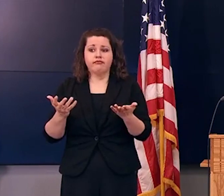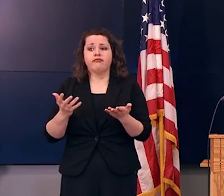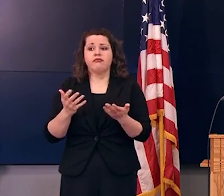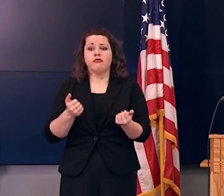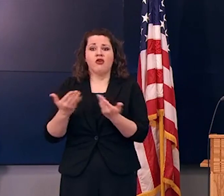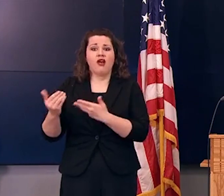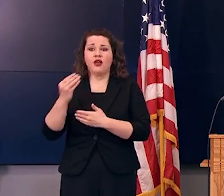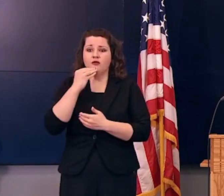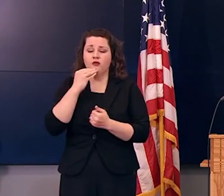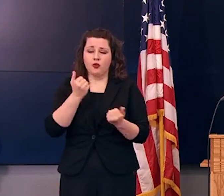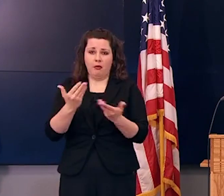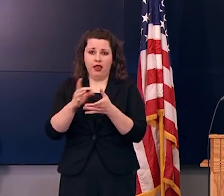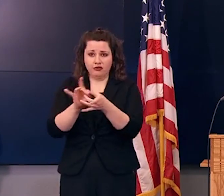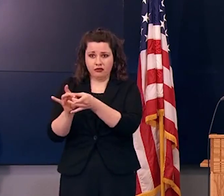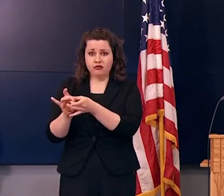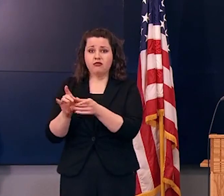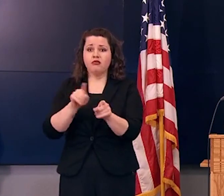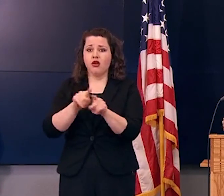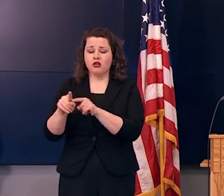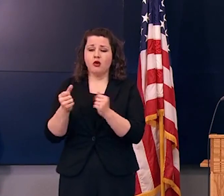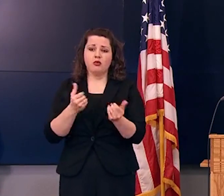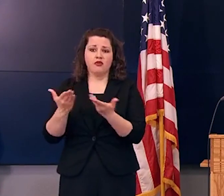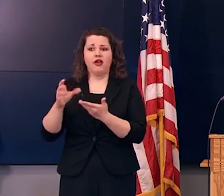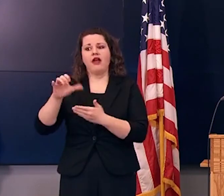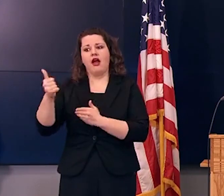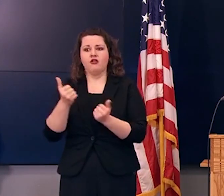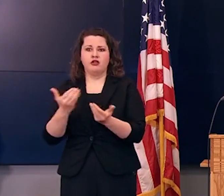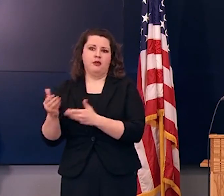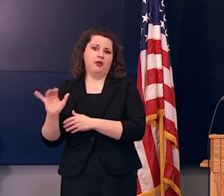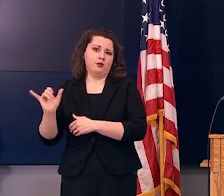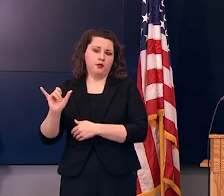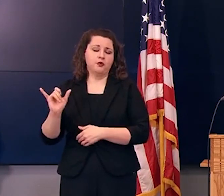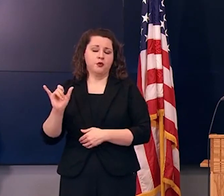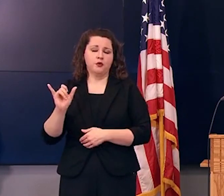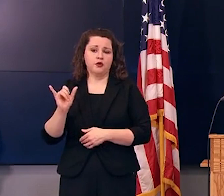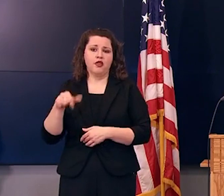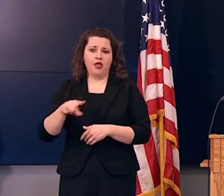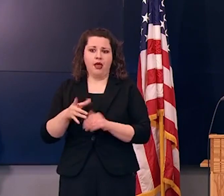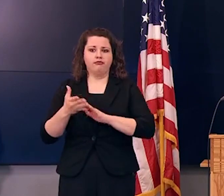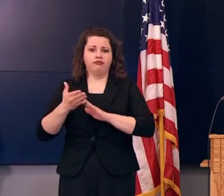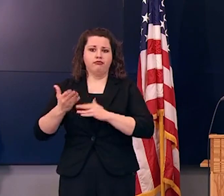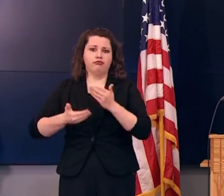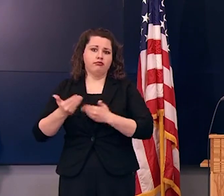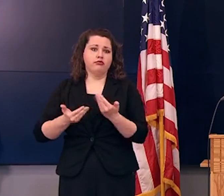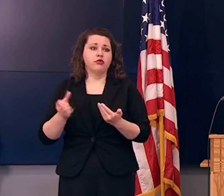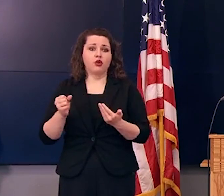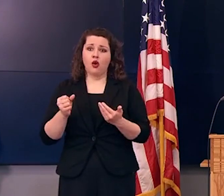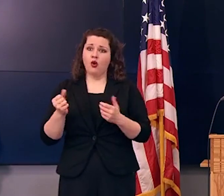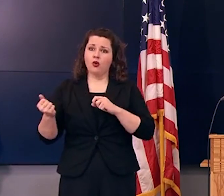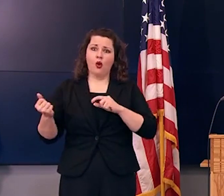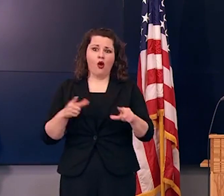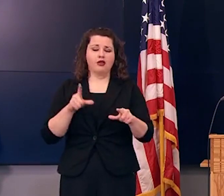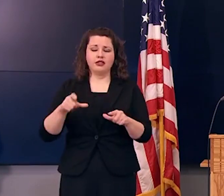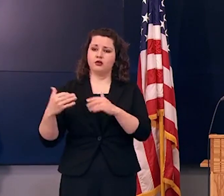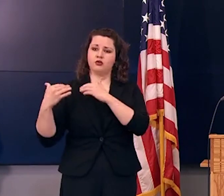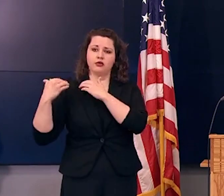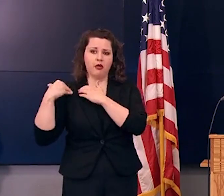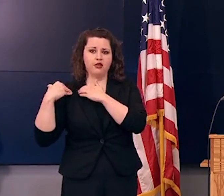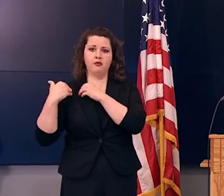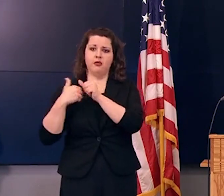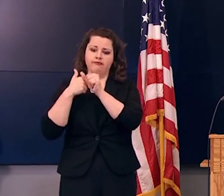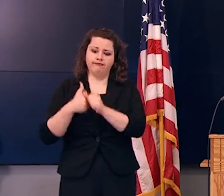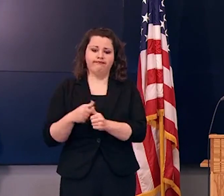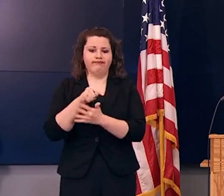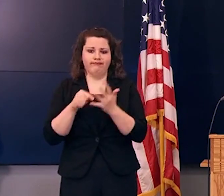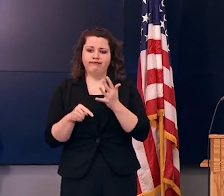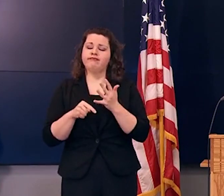provide the food supply chain, but as well as provide other supply chains to keep them up and going as well. So everybody just needs to be responsible and practice